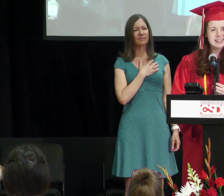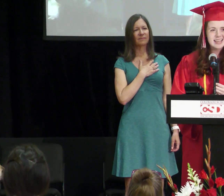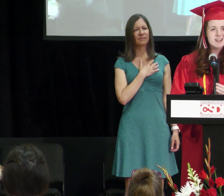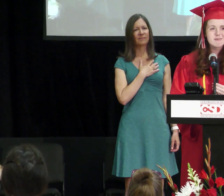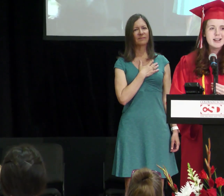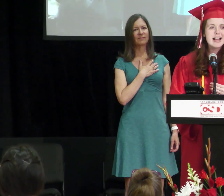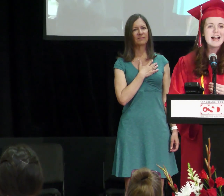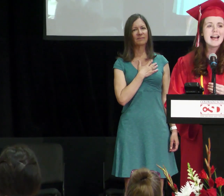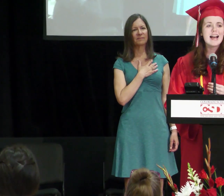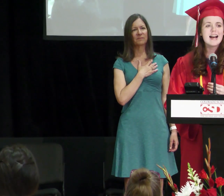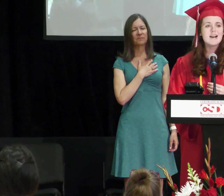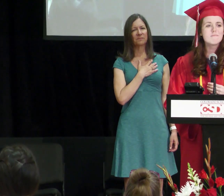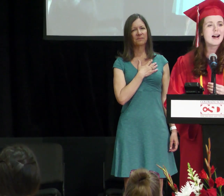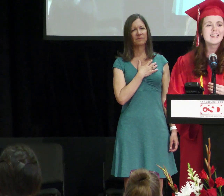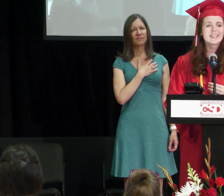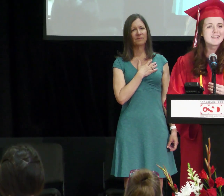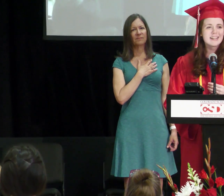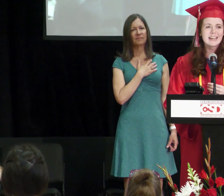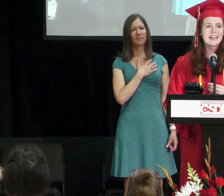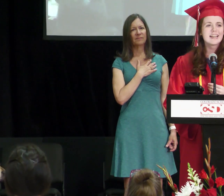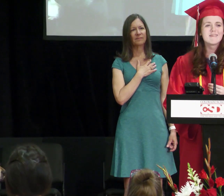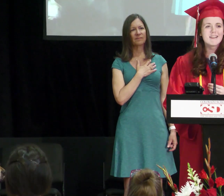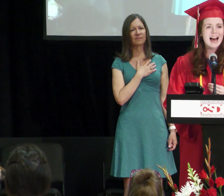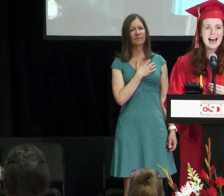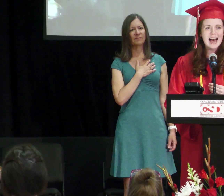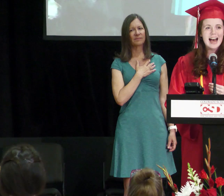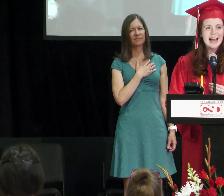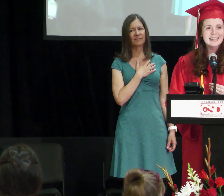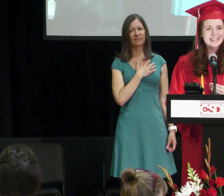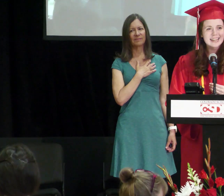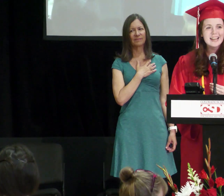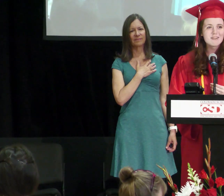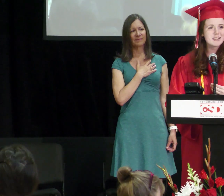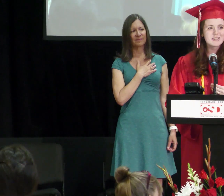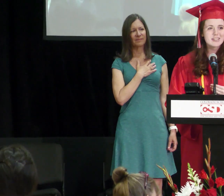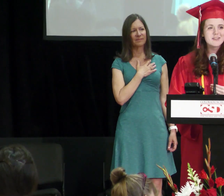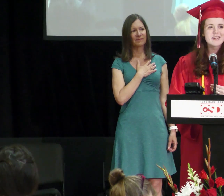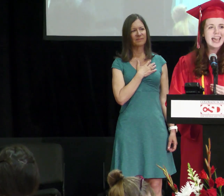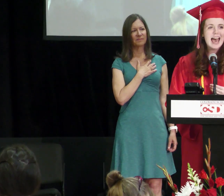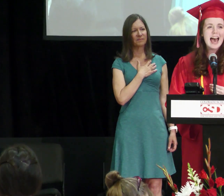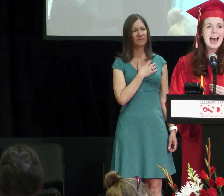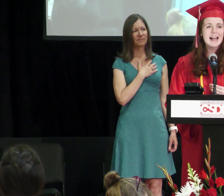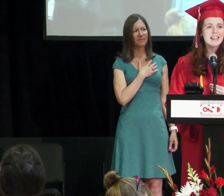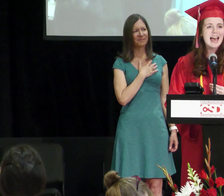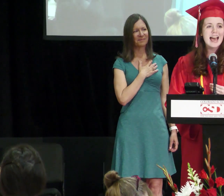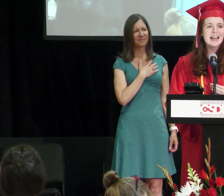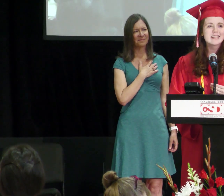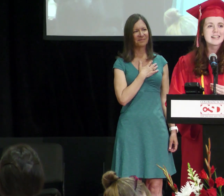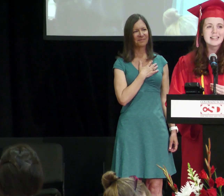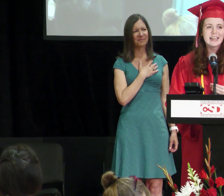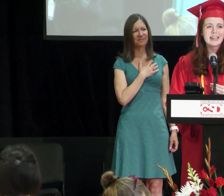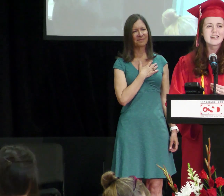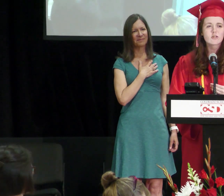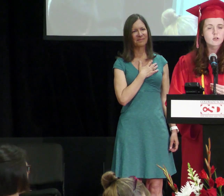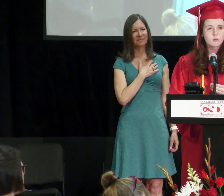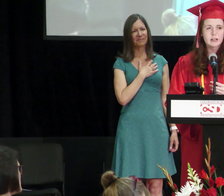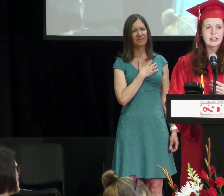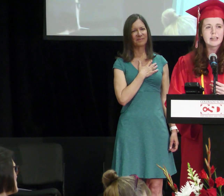o'er the ramparts we watched were so gallantly